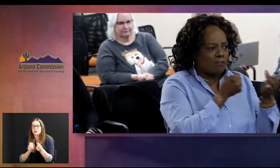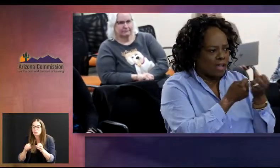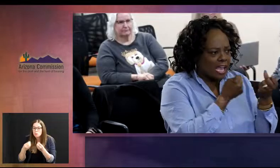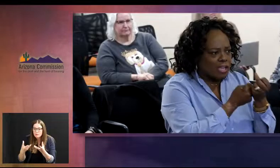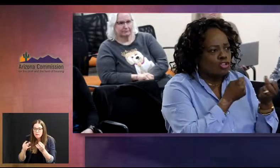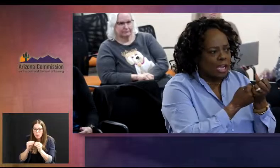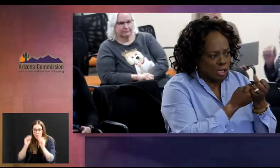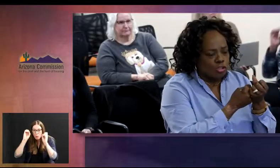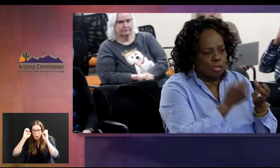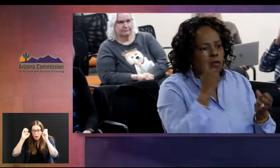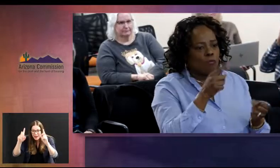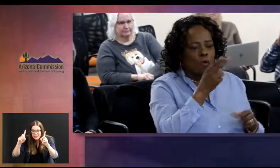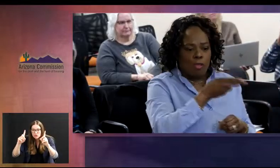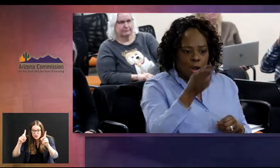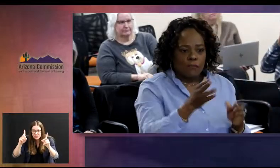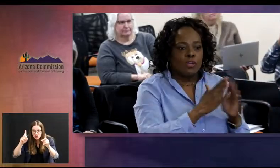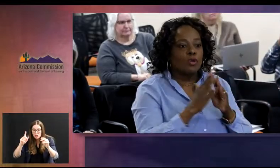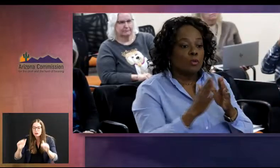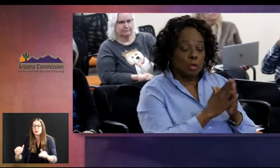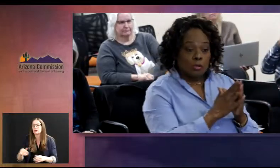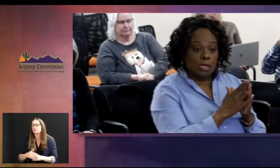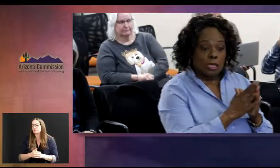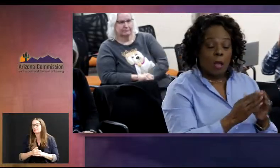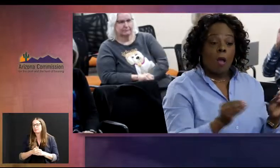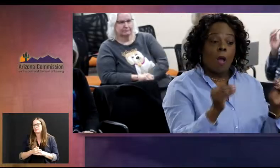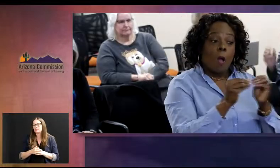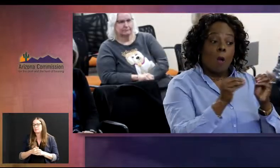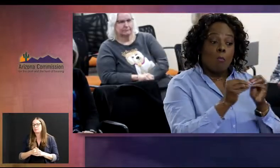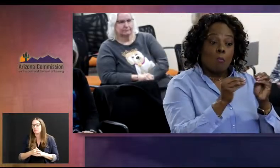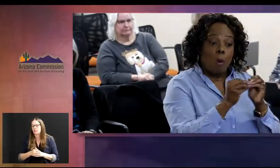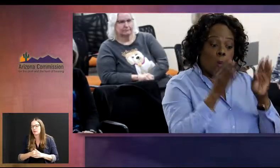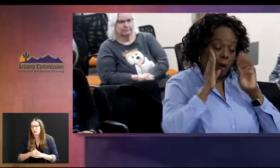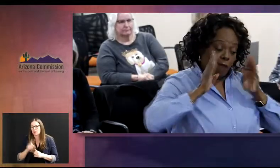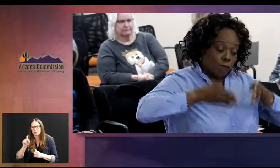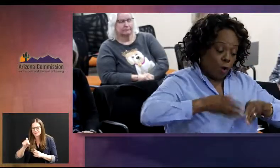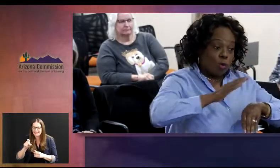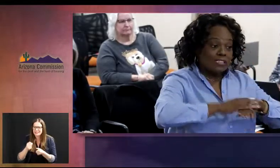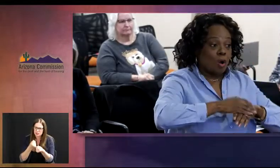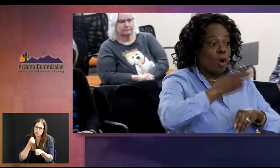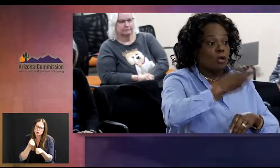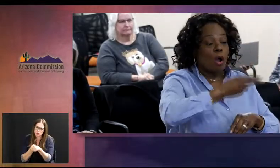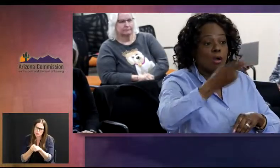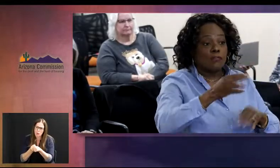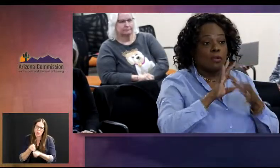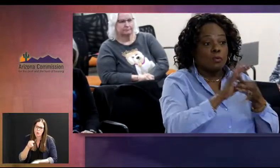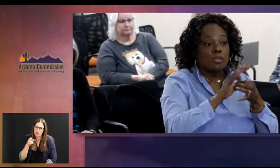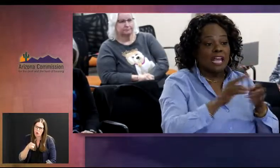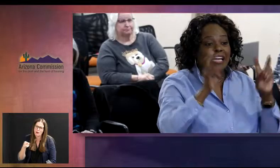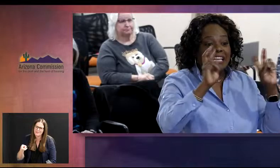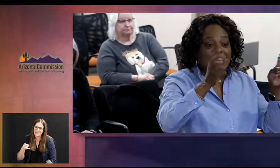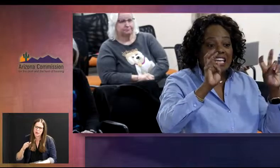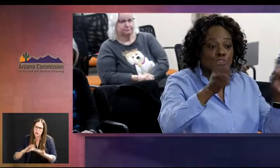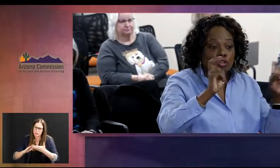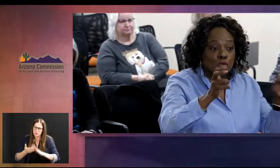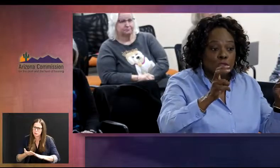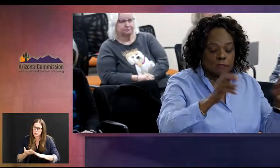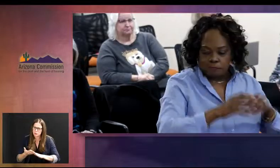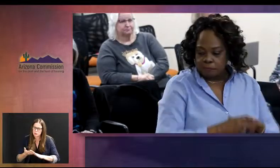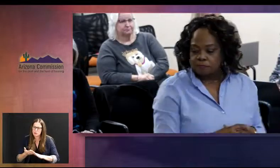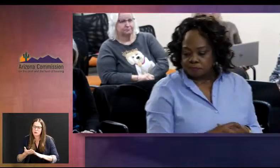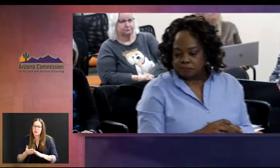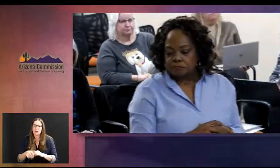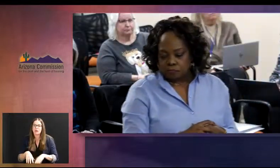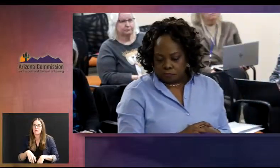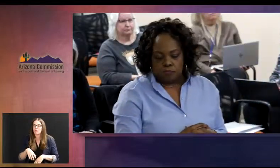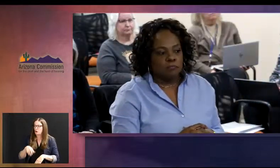education options. We need support for our hard of hearing communities. And when we talk about hard